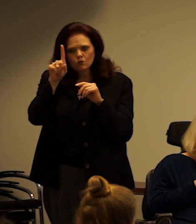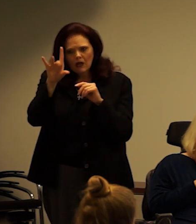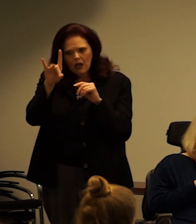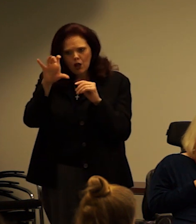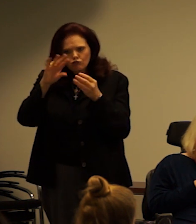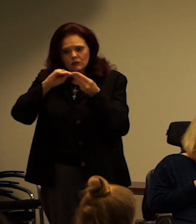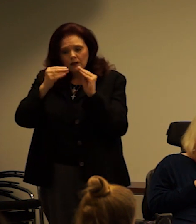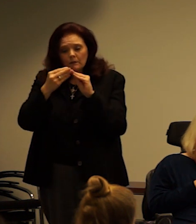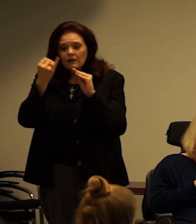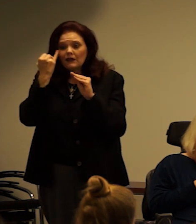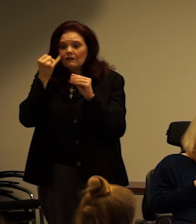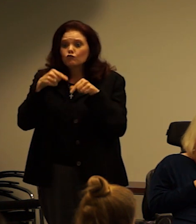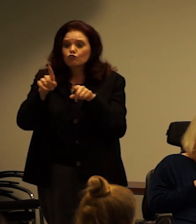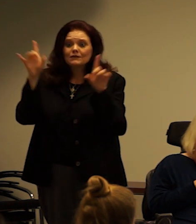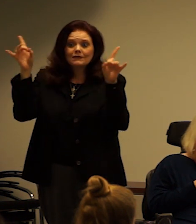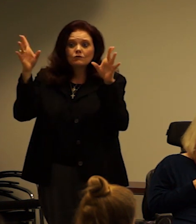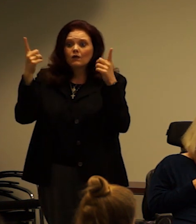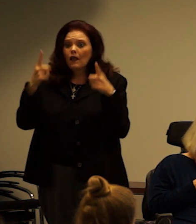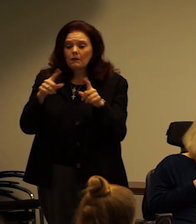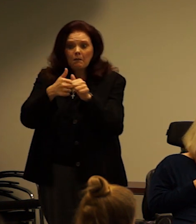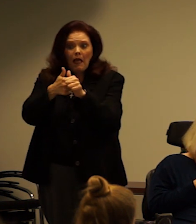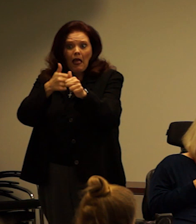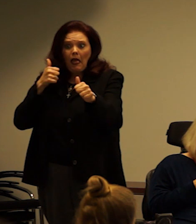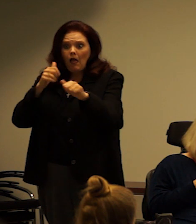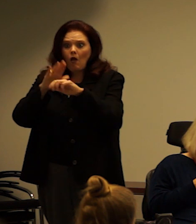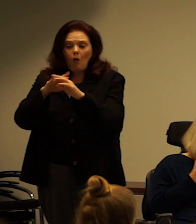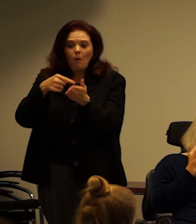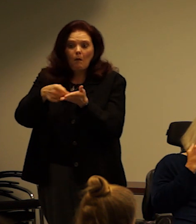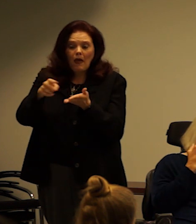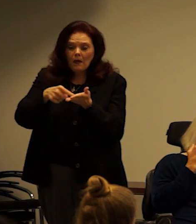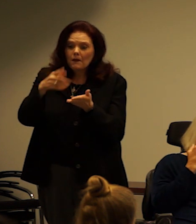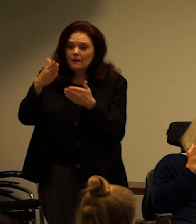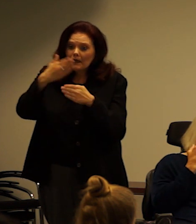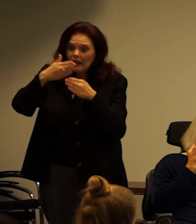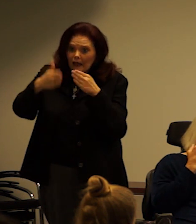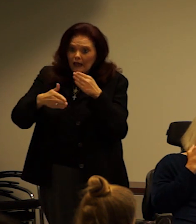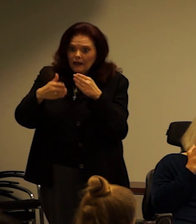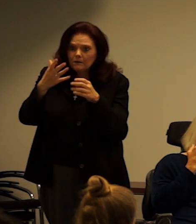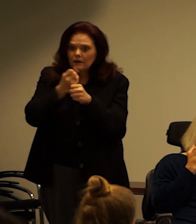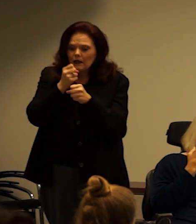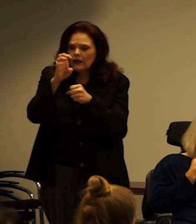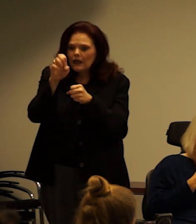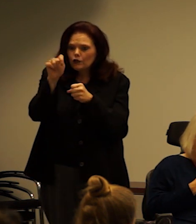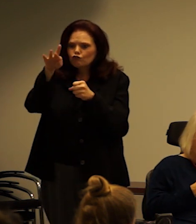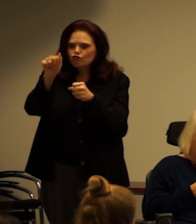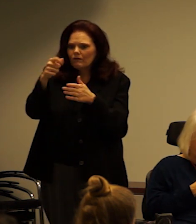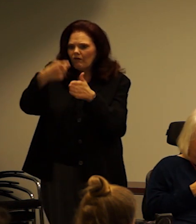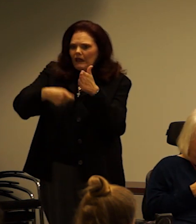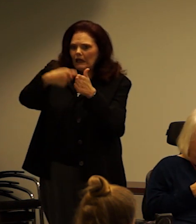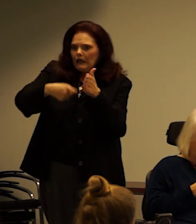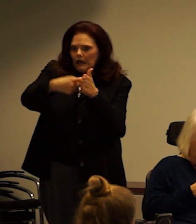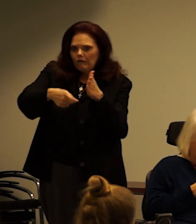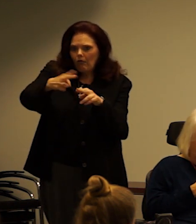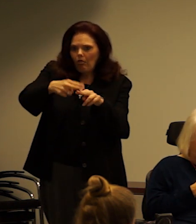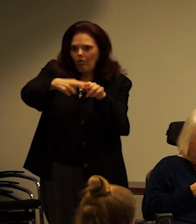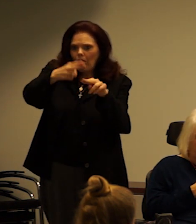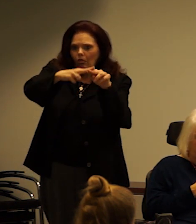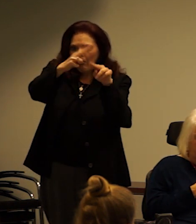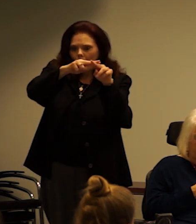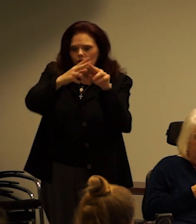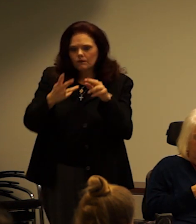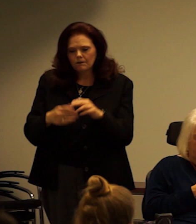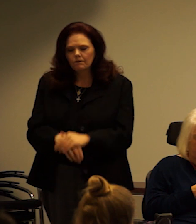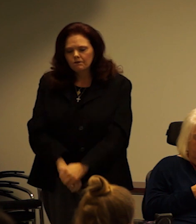it, if the, you know, the mailings and all that, you could end up having all these extra fees and all that. Okay. Good